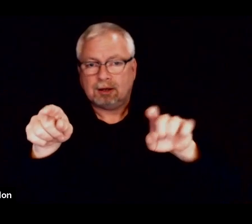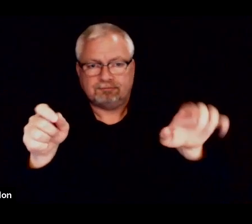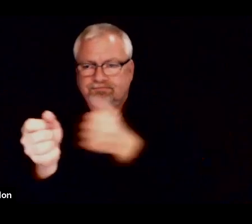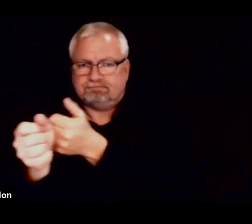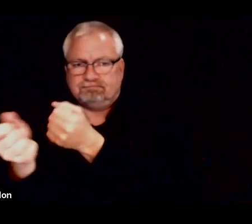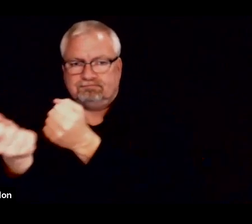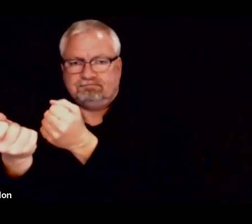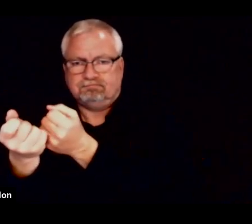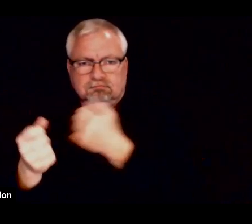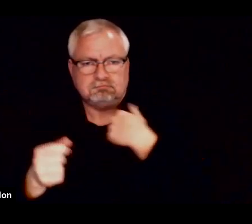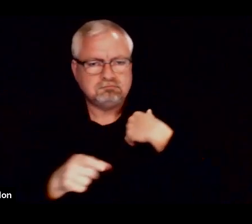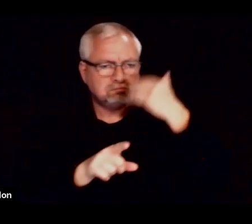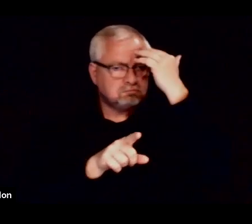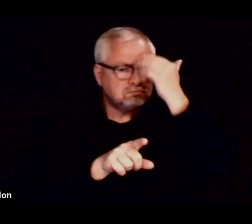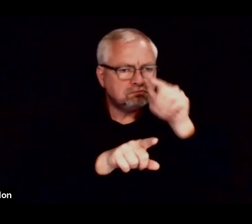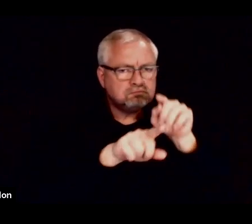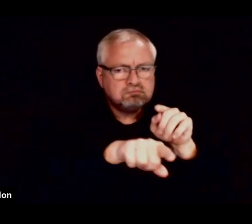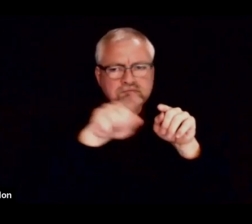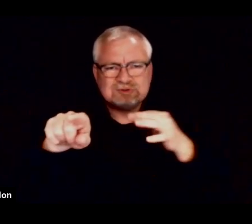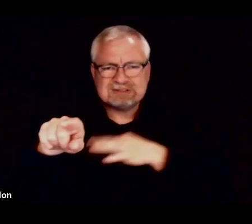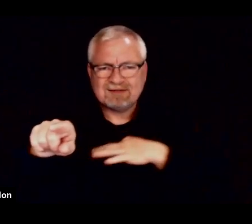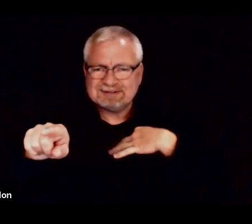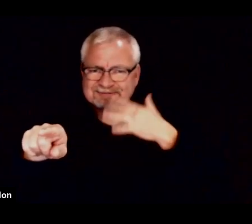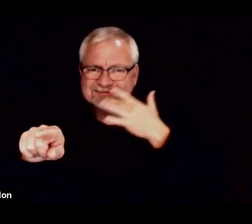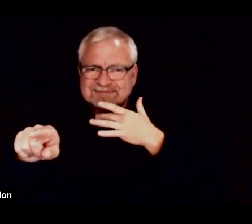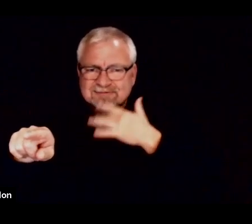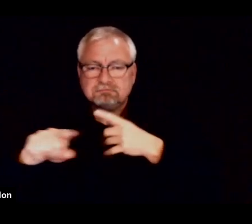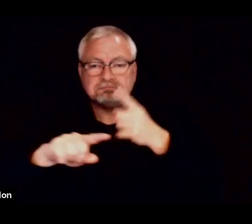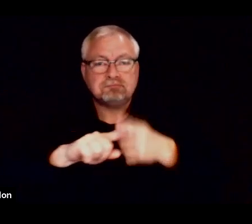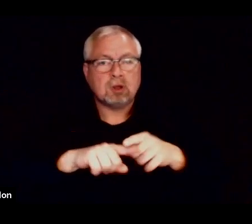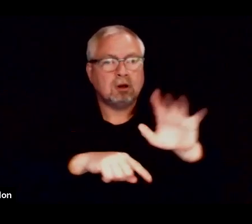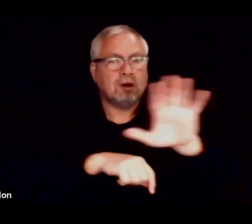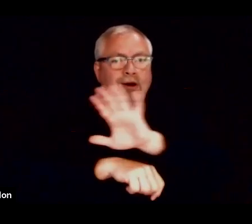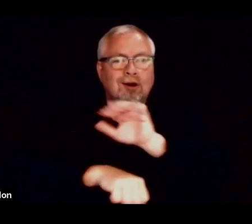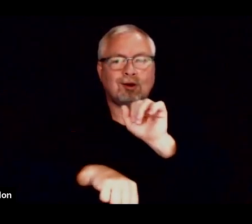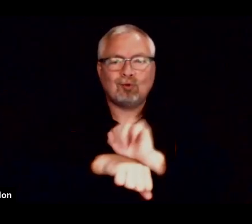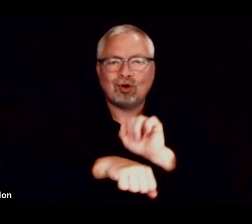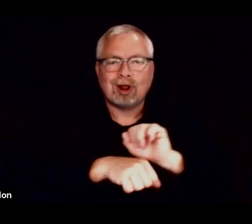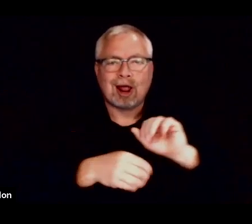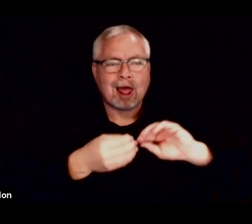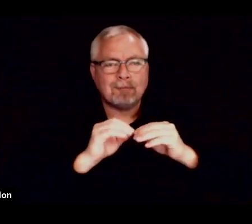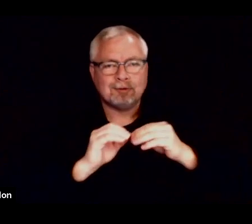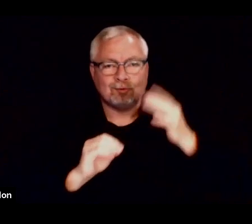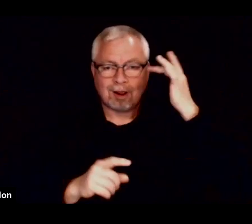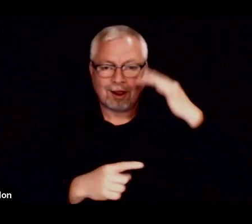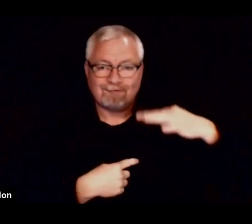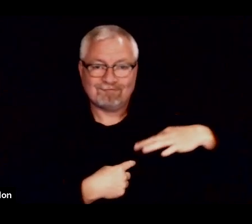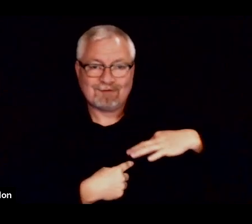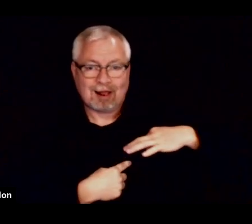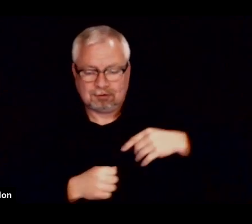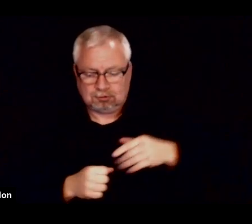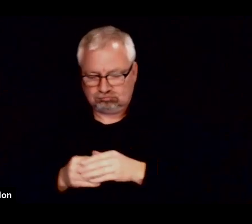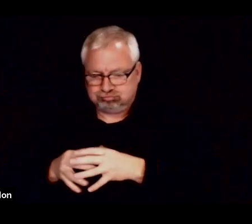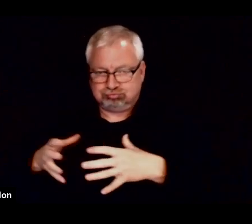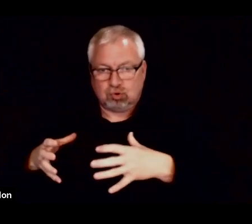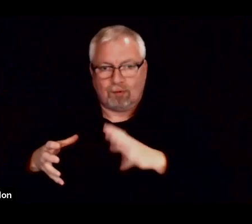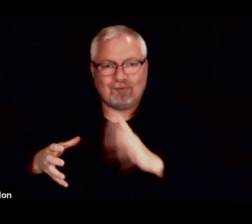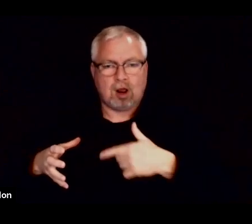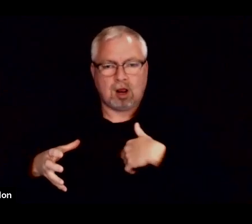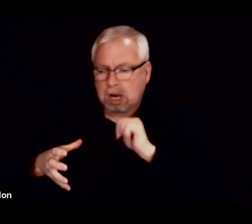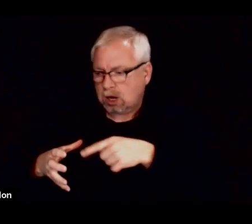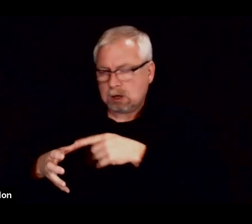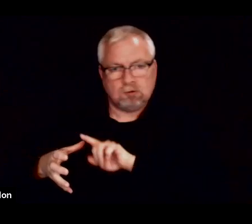And we're also working to grow the number of staff in that volunteer pool that we can call on to help fill shifts, and also